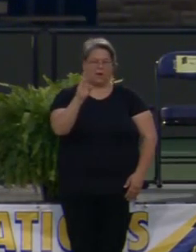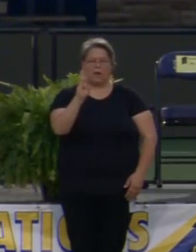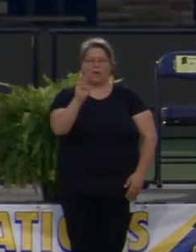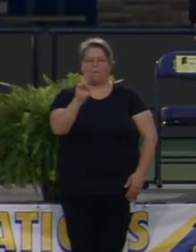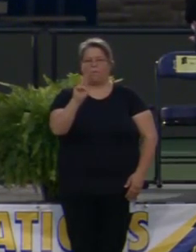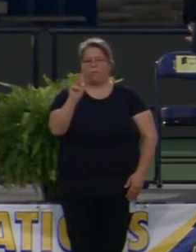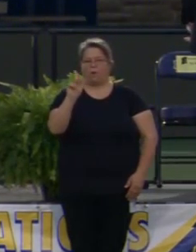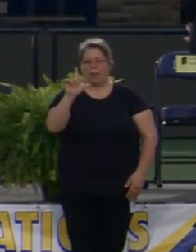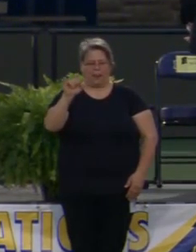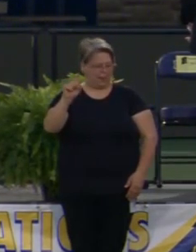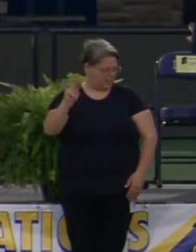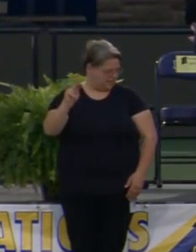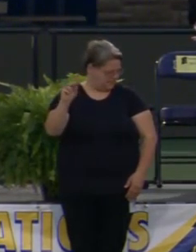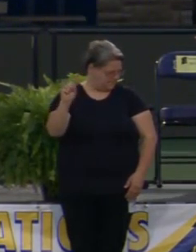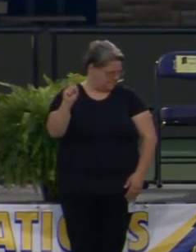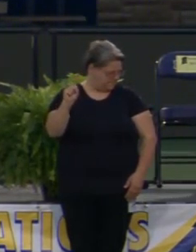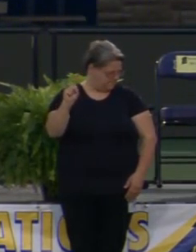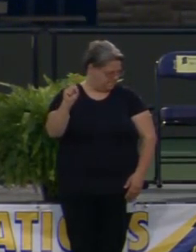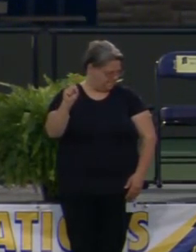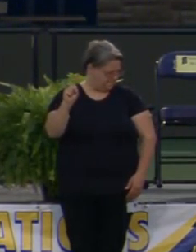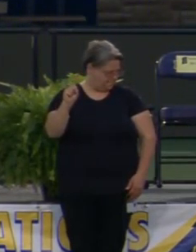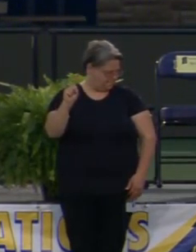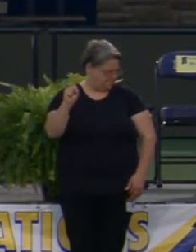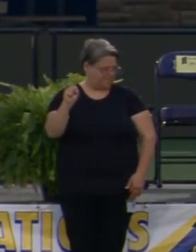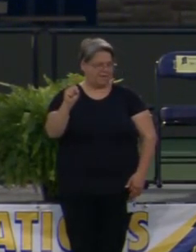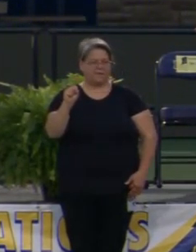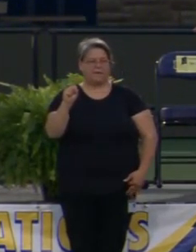Brooklyn Stabler.